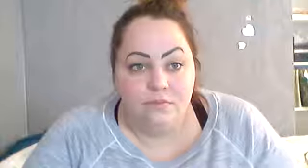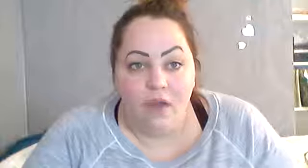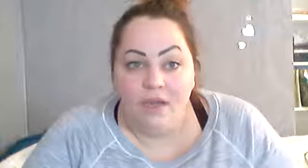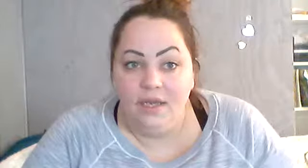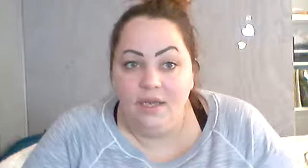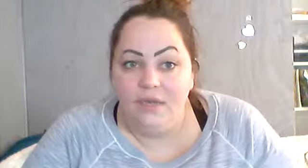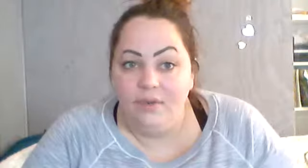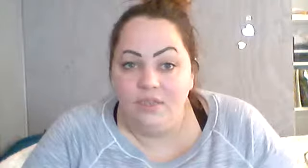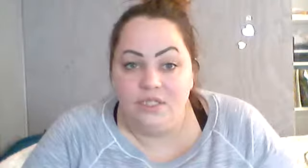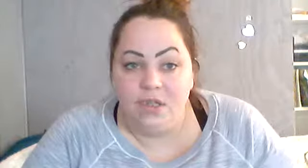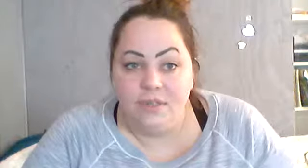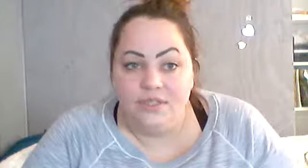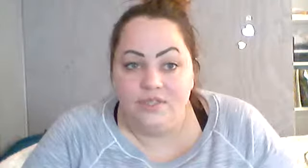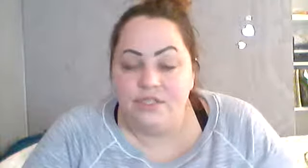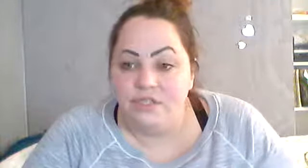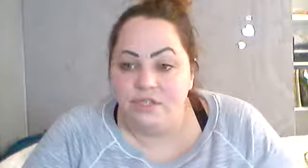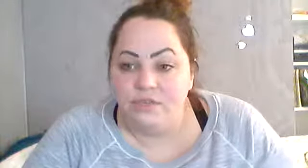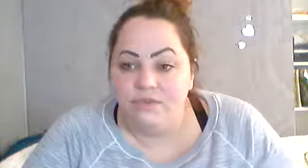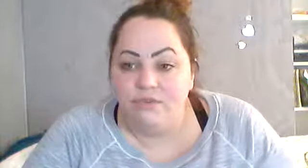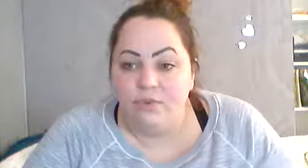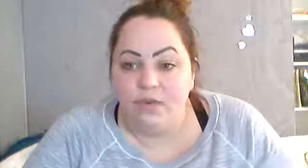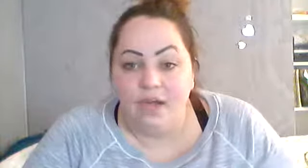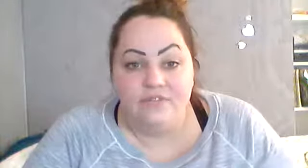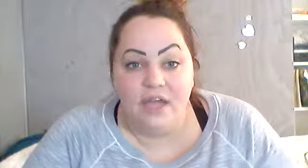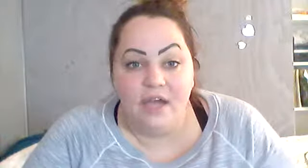All right, any other questions, comments, or concerns before we're out of time?